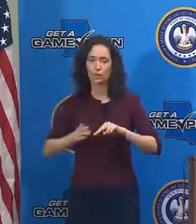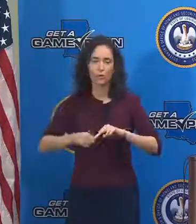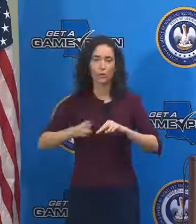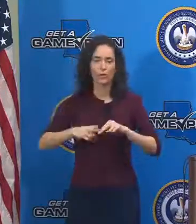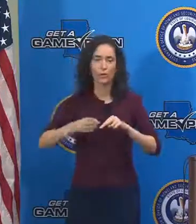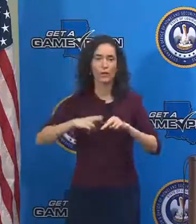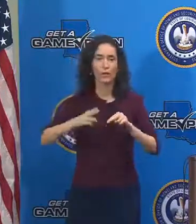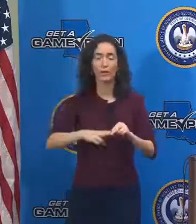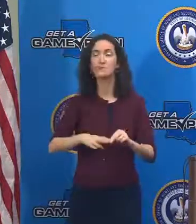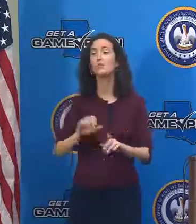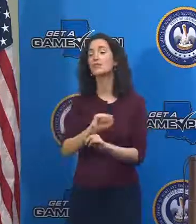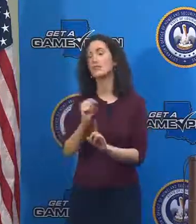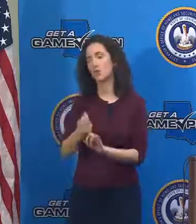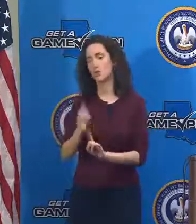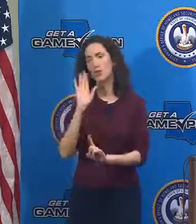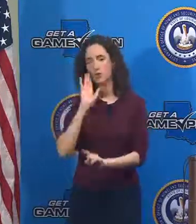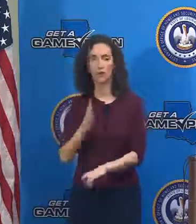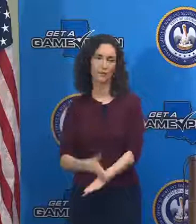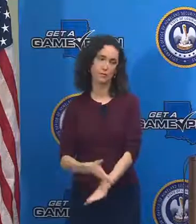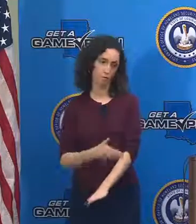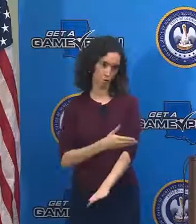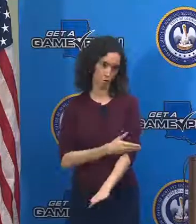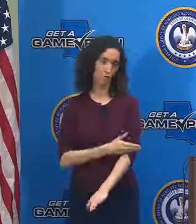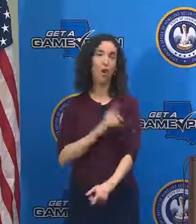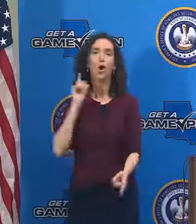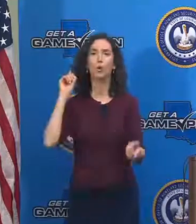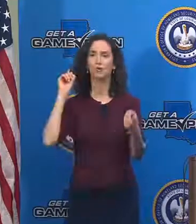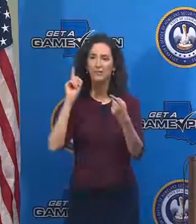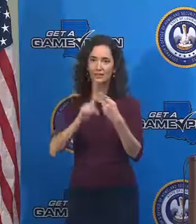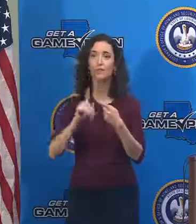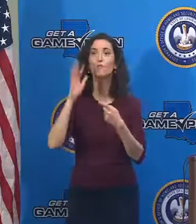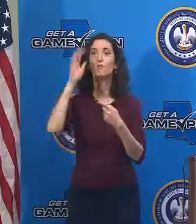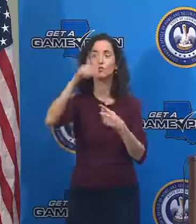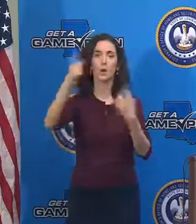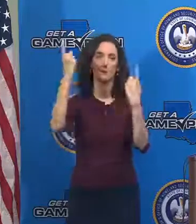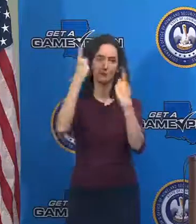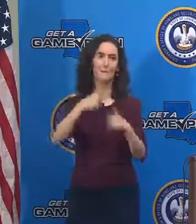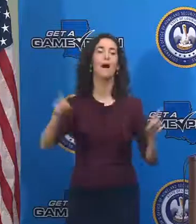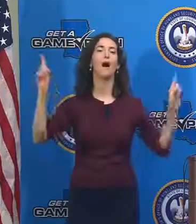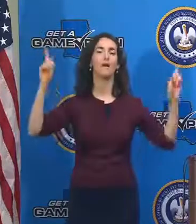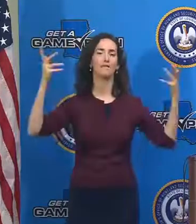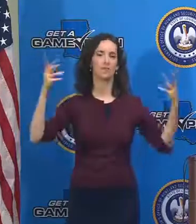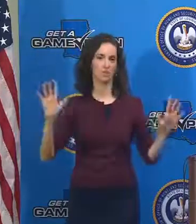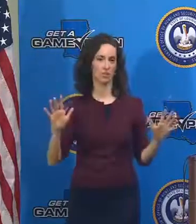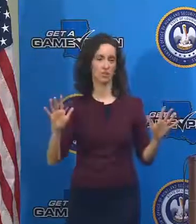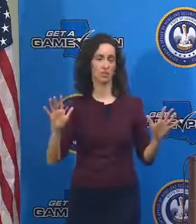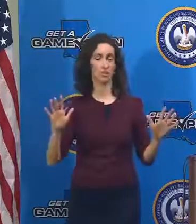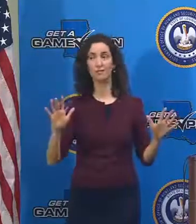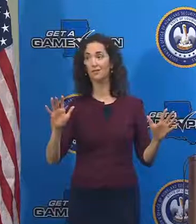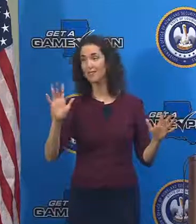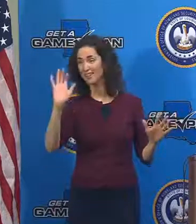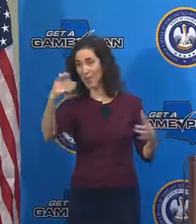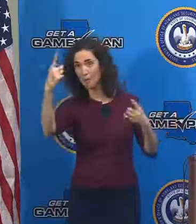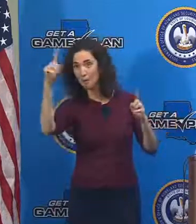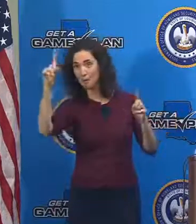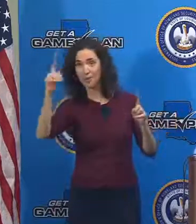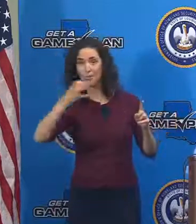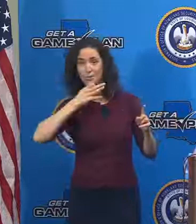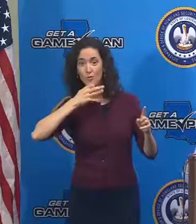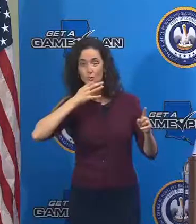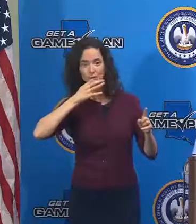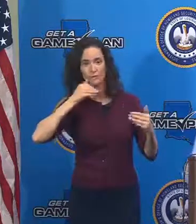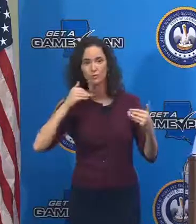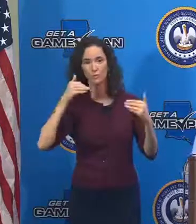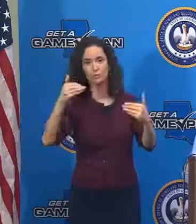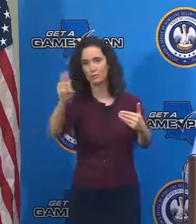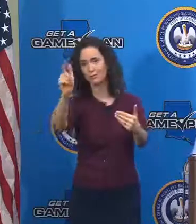going to get better until at some point we are fully recovered. That is not going to happen for quite some time. But one of the reasons